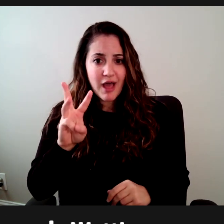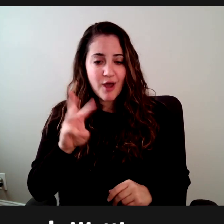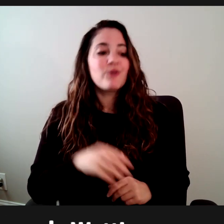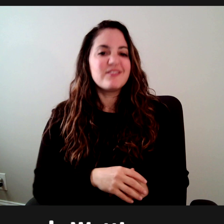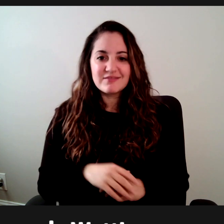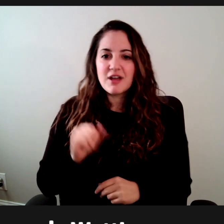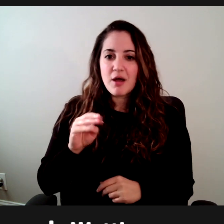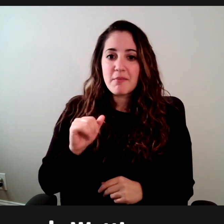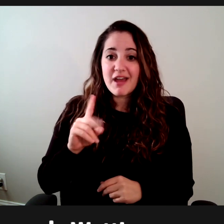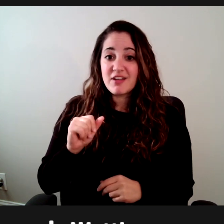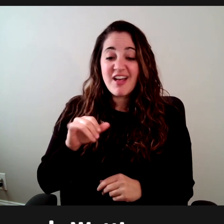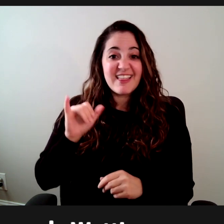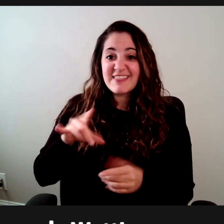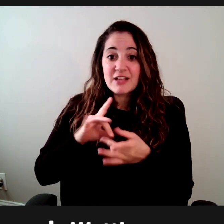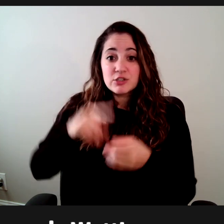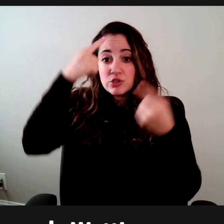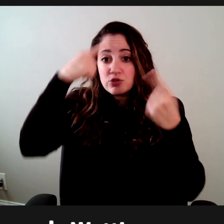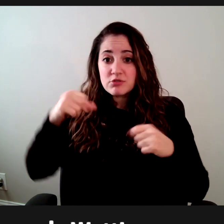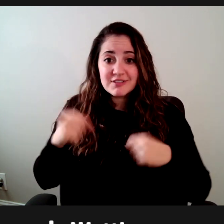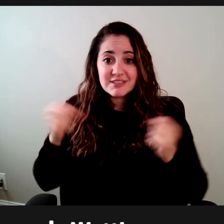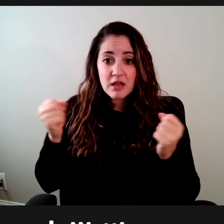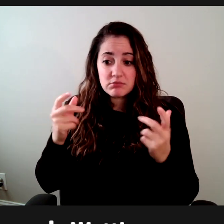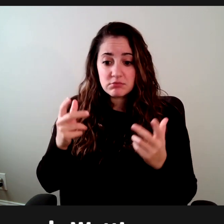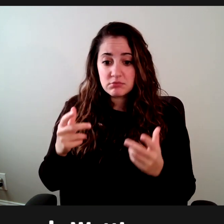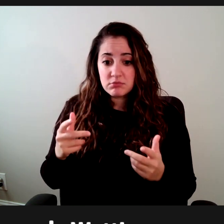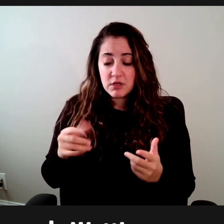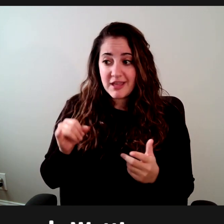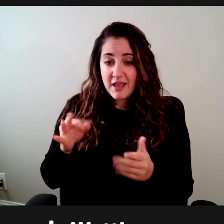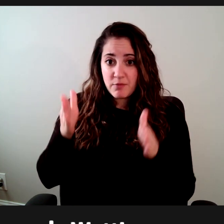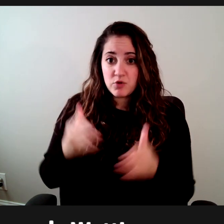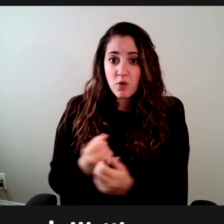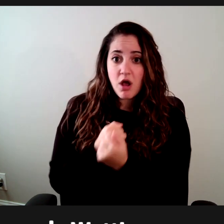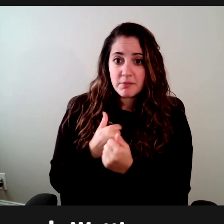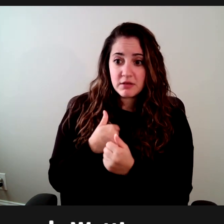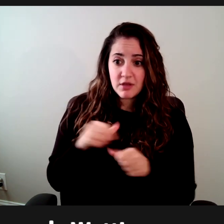that's where you have to, really watch the consent. Can I allow this?